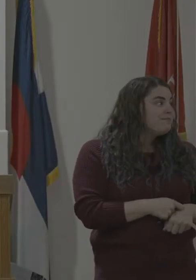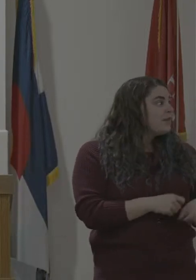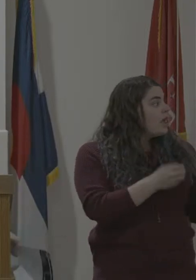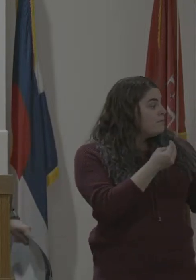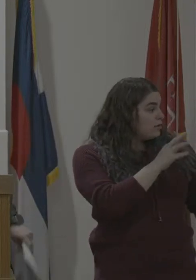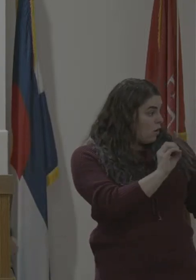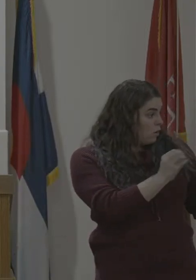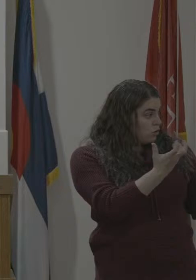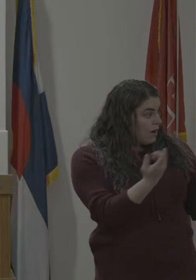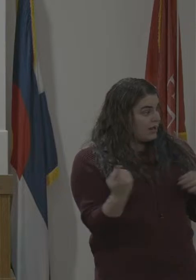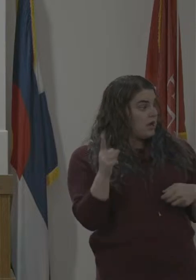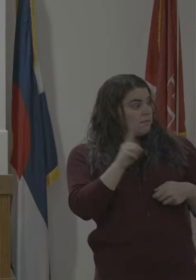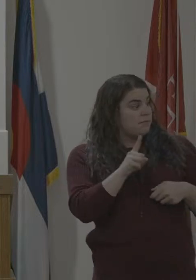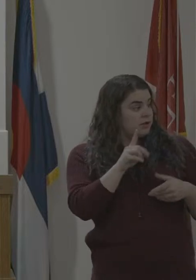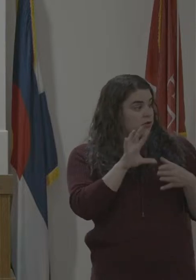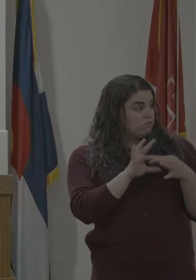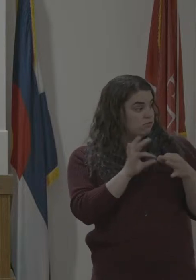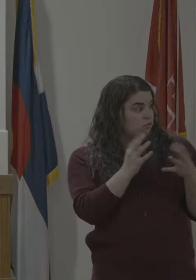say anything?